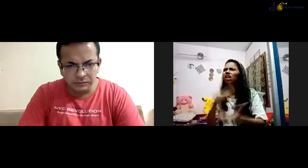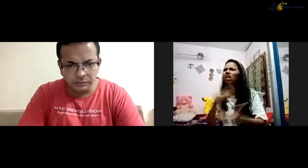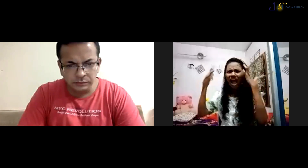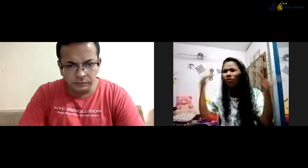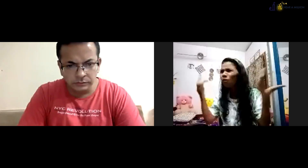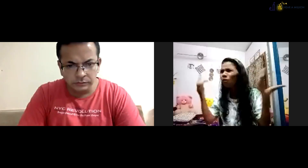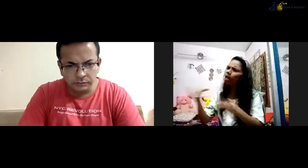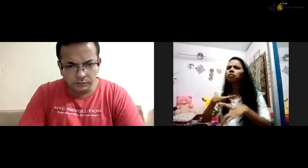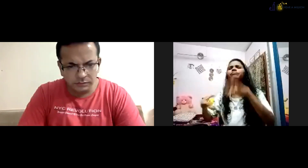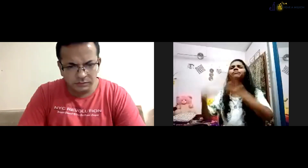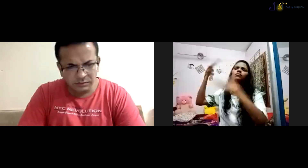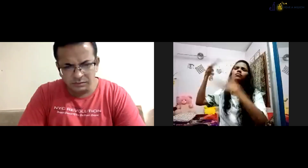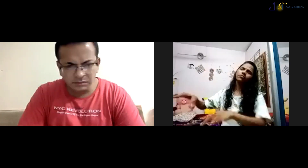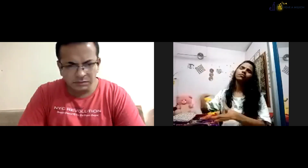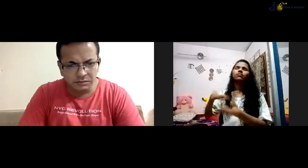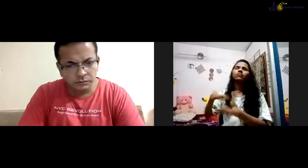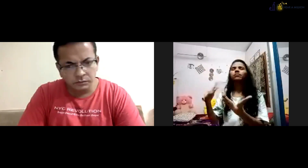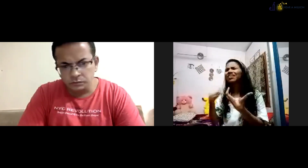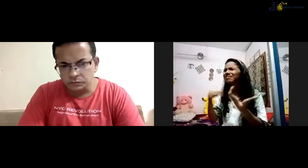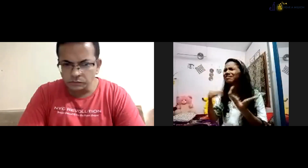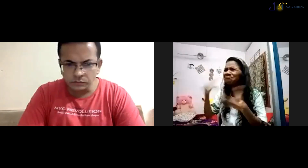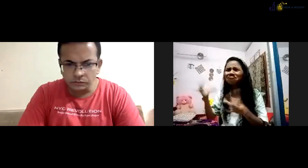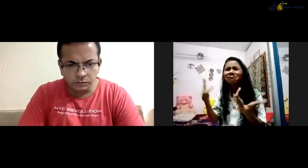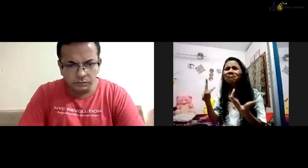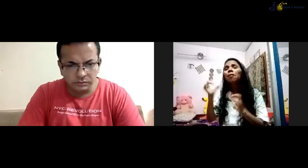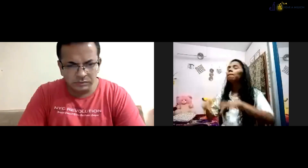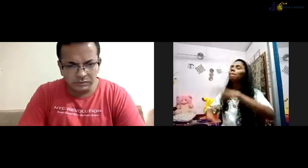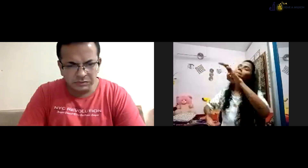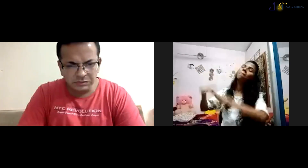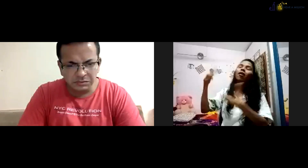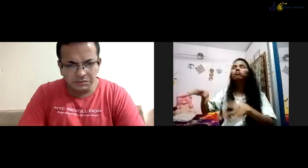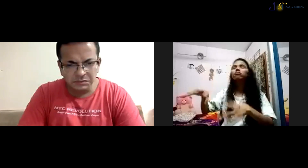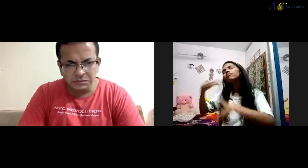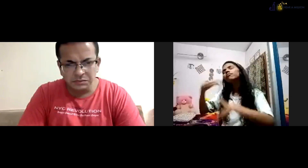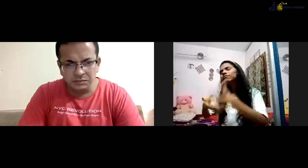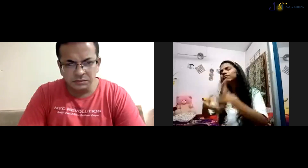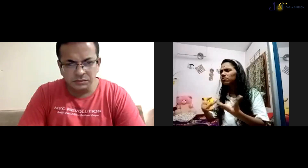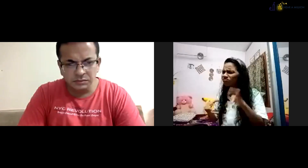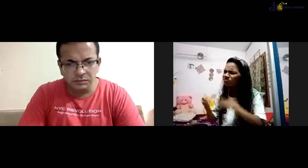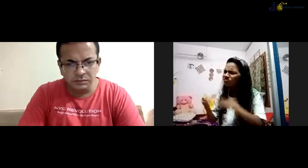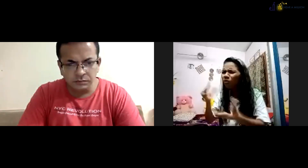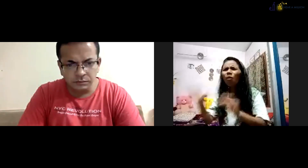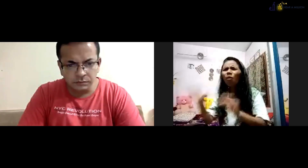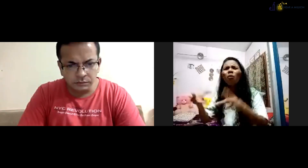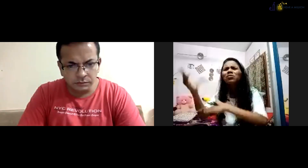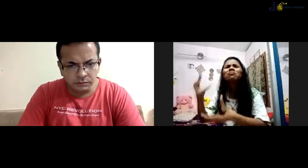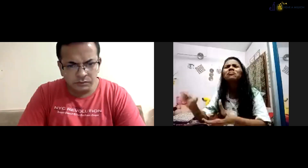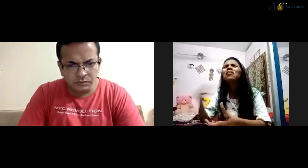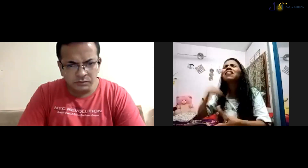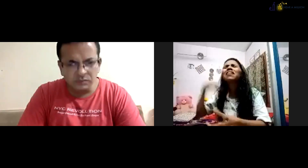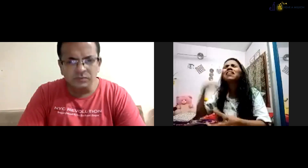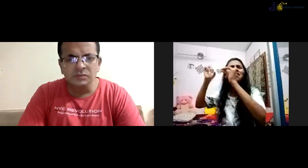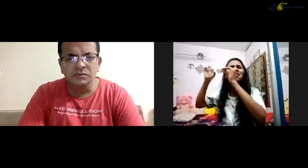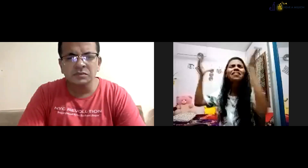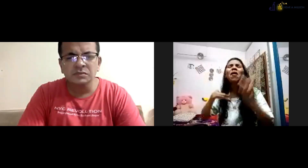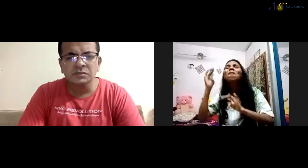so when I had the issue with my leg, then my family said that we might need to operate your leg and that might got